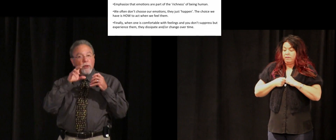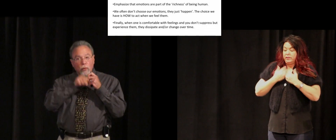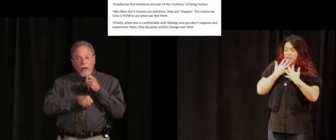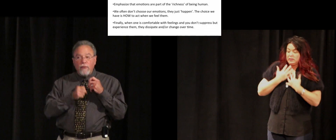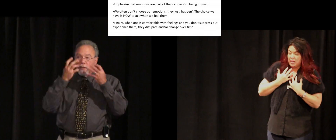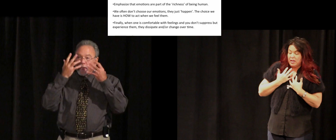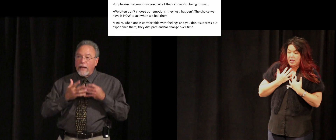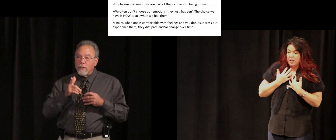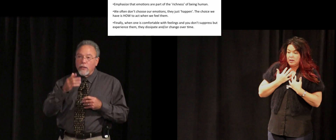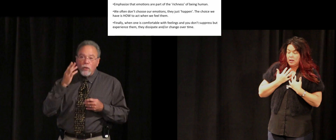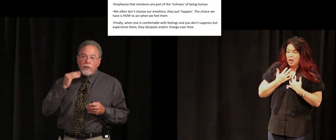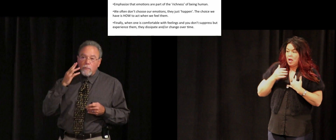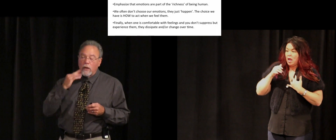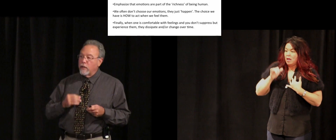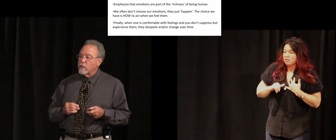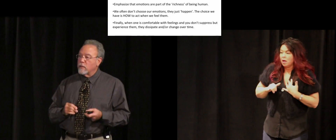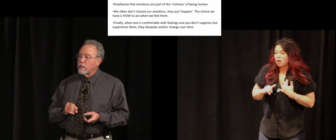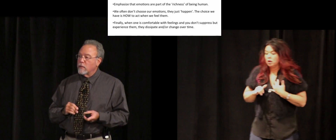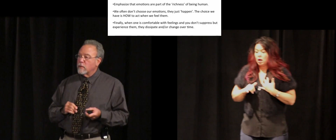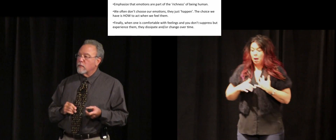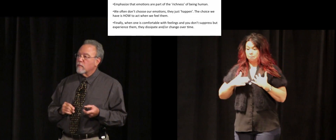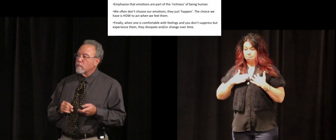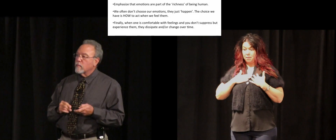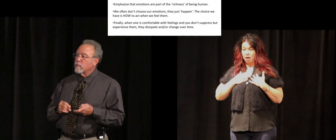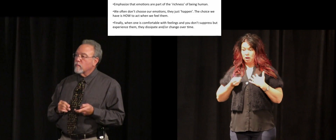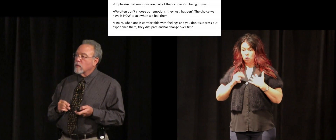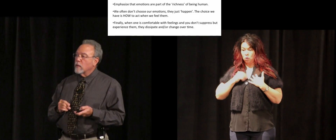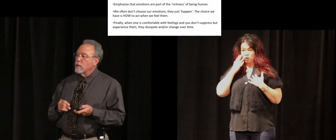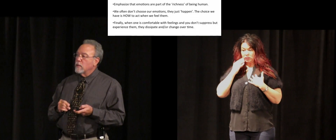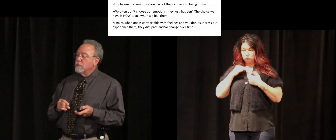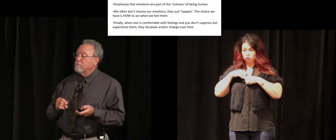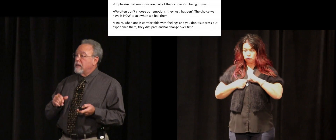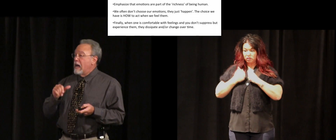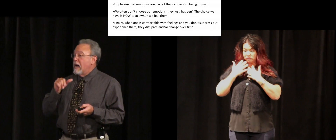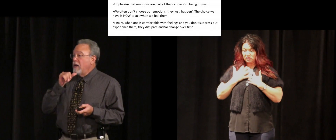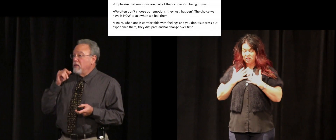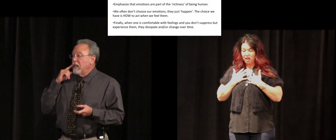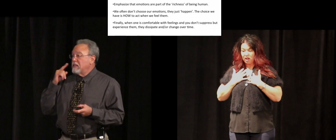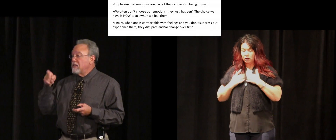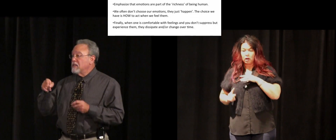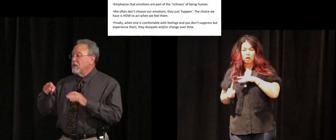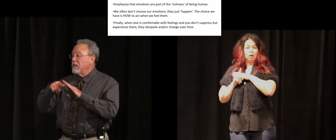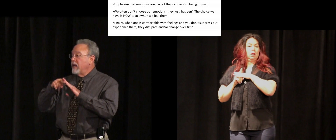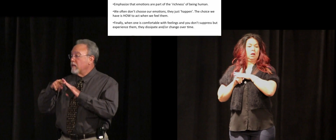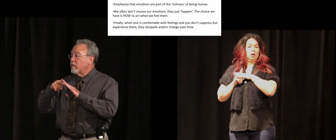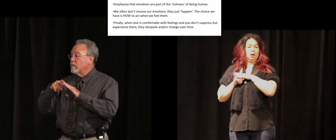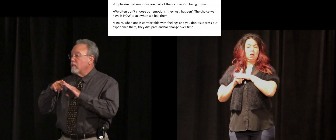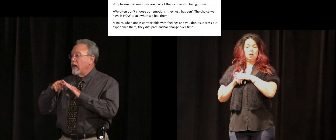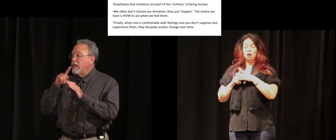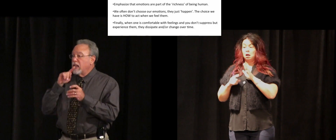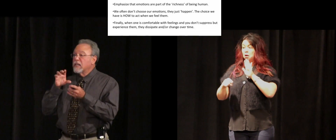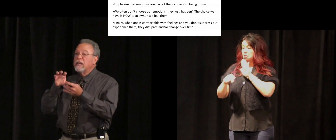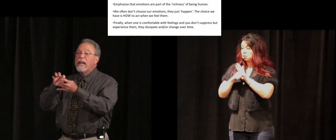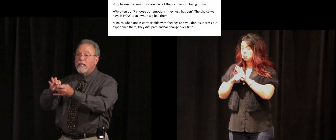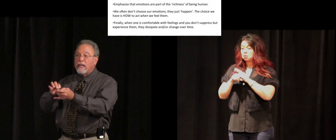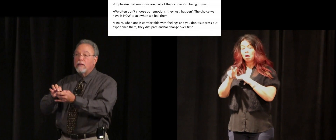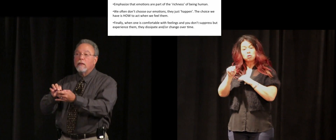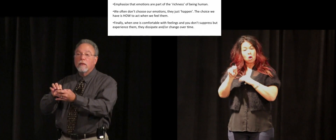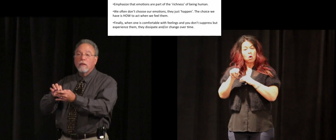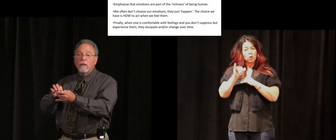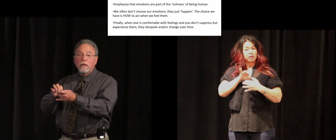A student, says, I'm going to kill myself because my girlfriend broke up with me. I will very quickly go back and find an experience about